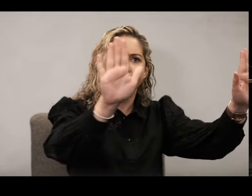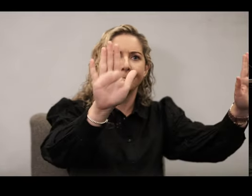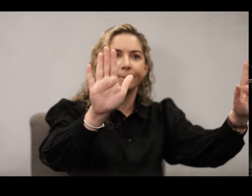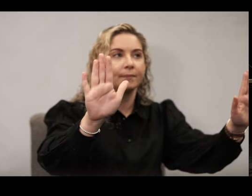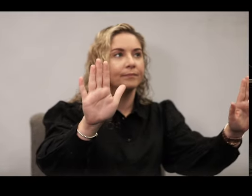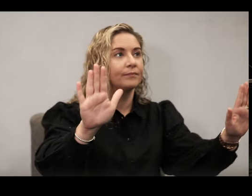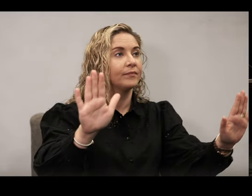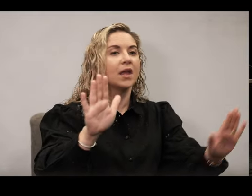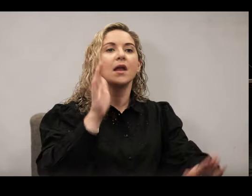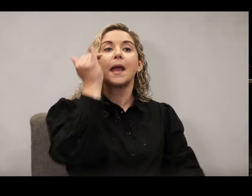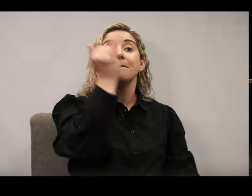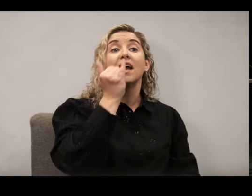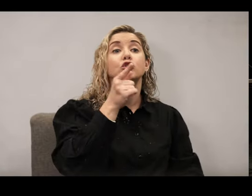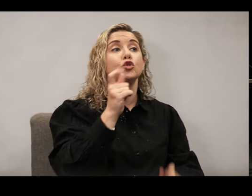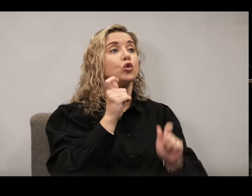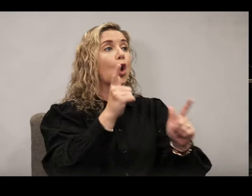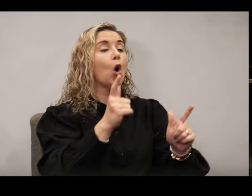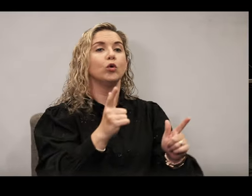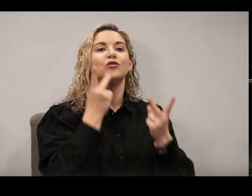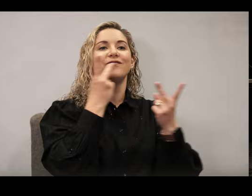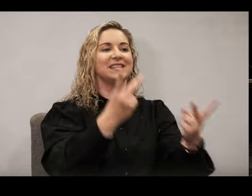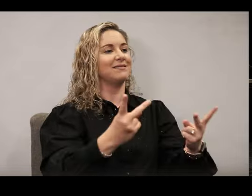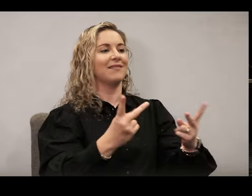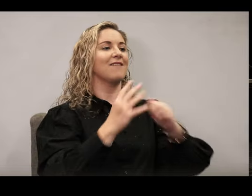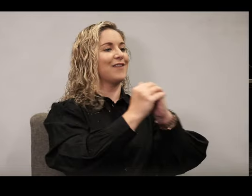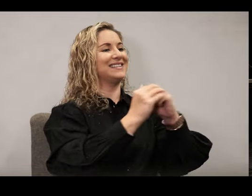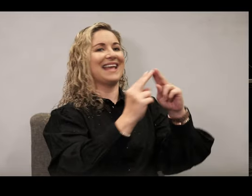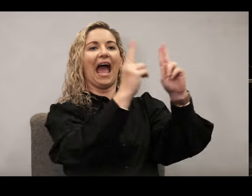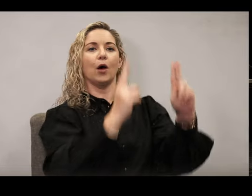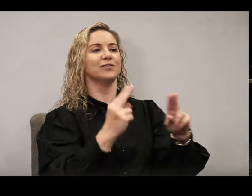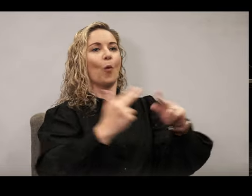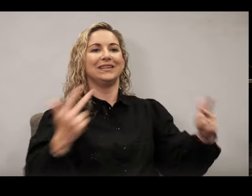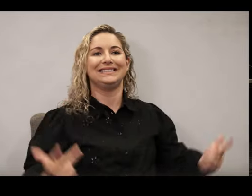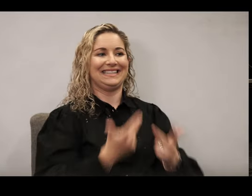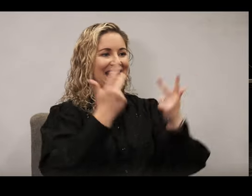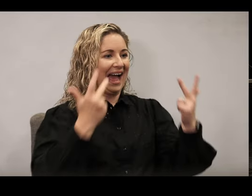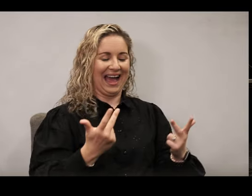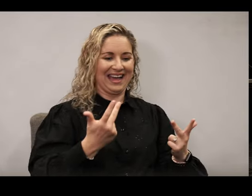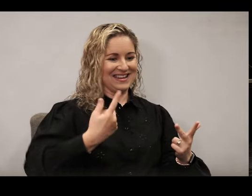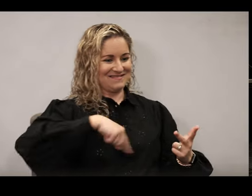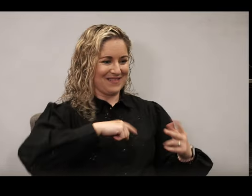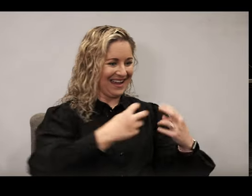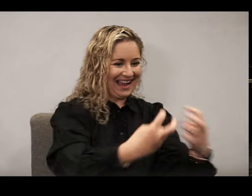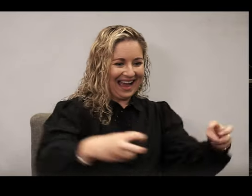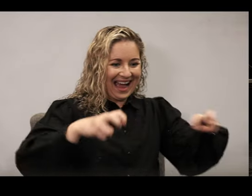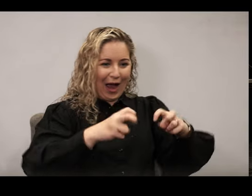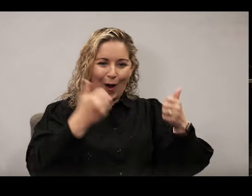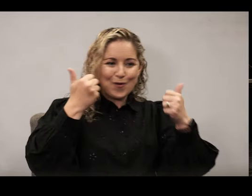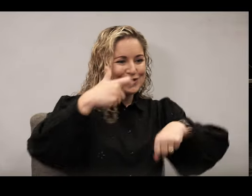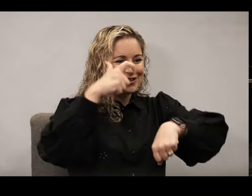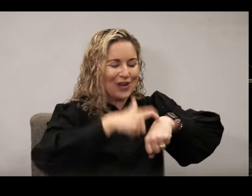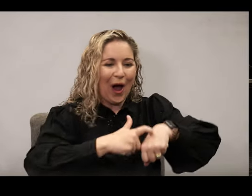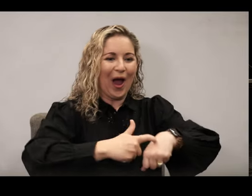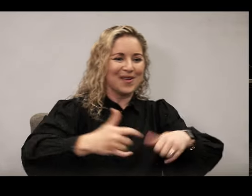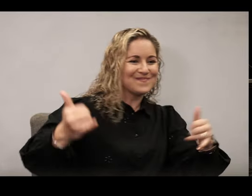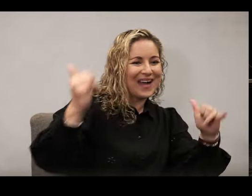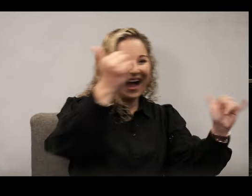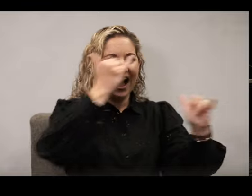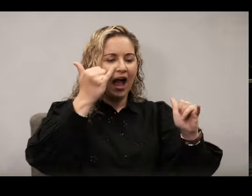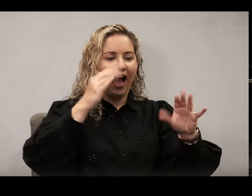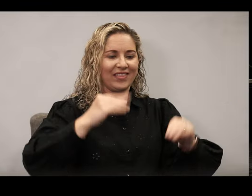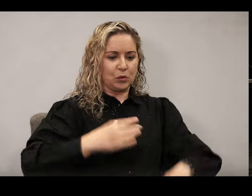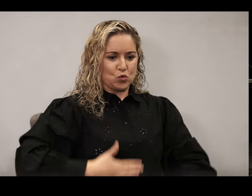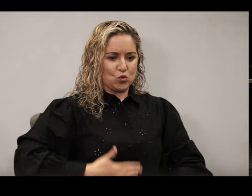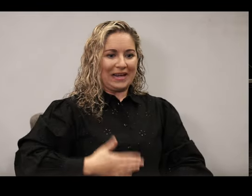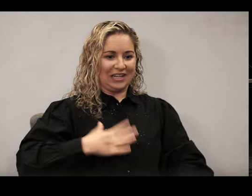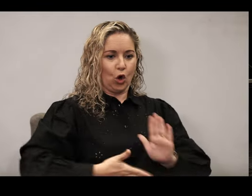You go over to someone's house for a dinner and you're all having dinner together, enjoying time, and then you need to go to the toilet. And you do that thing where you're walking